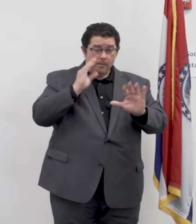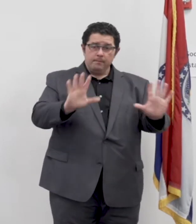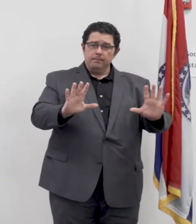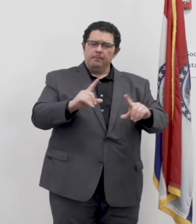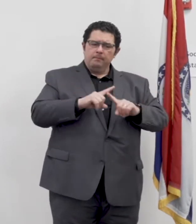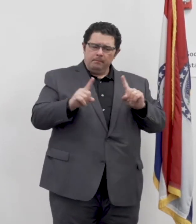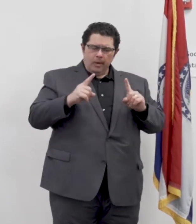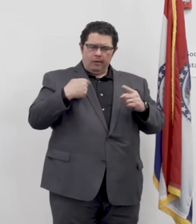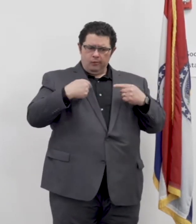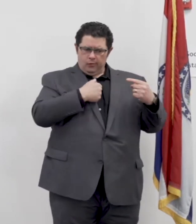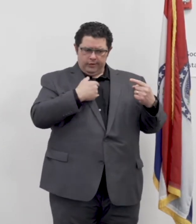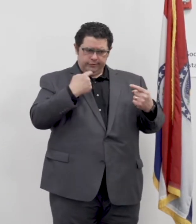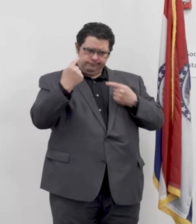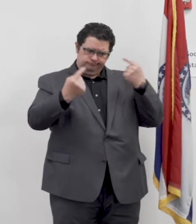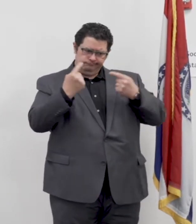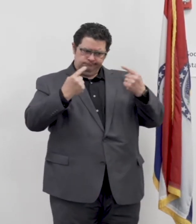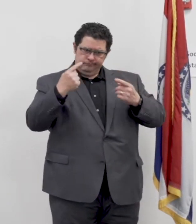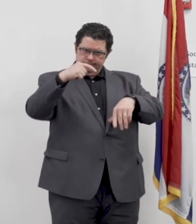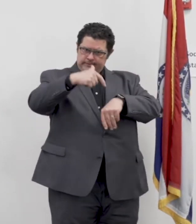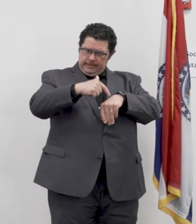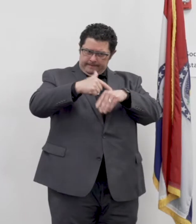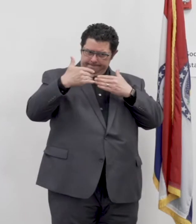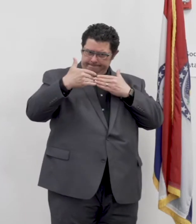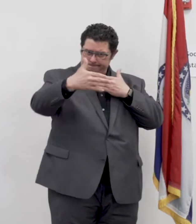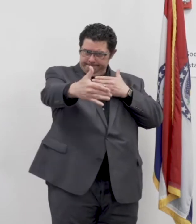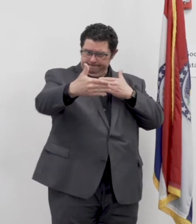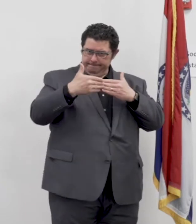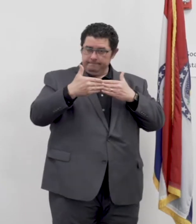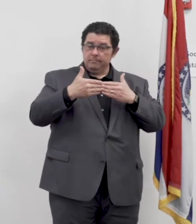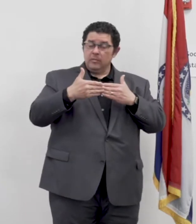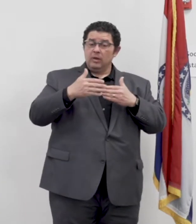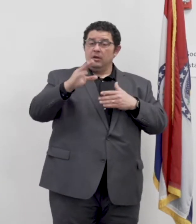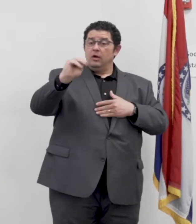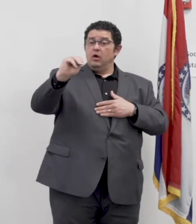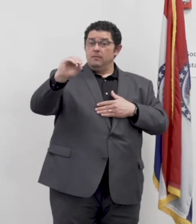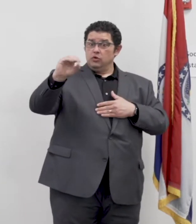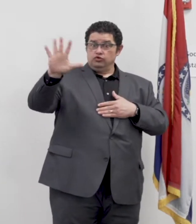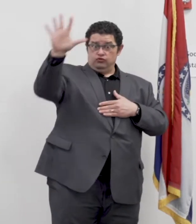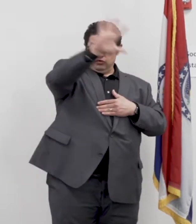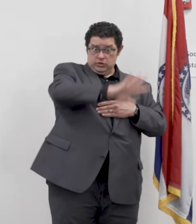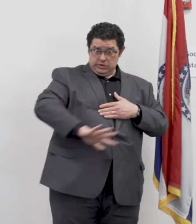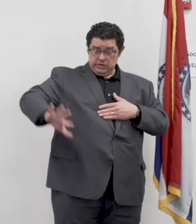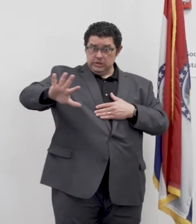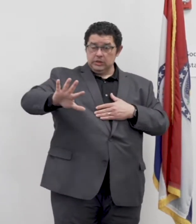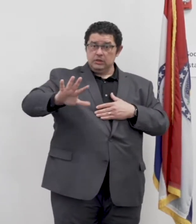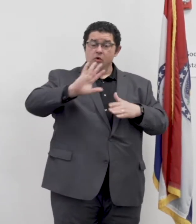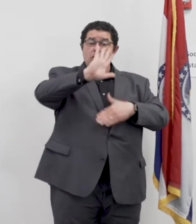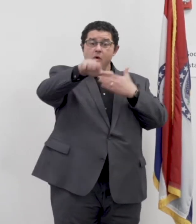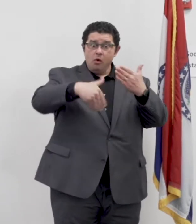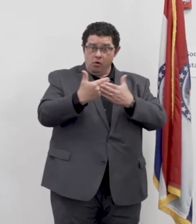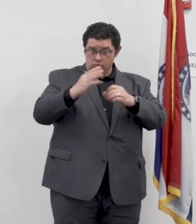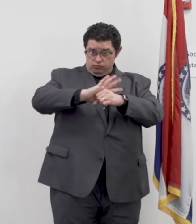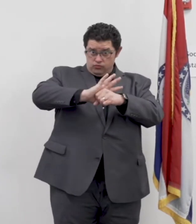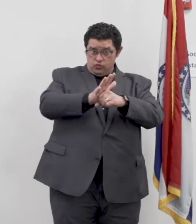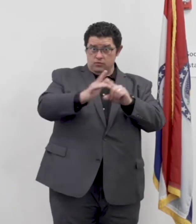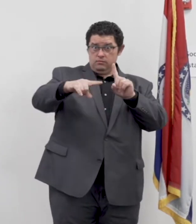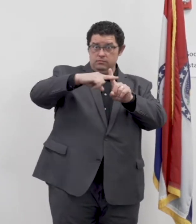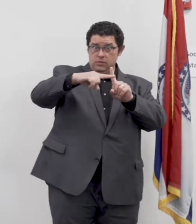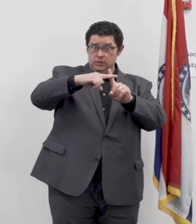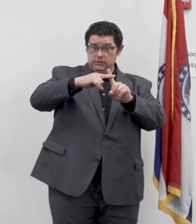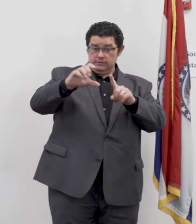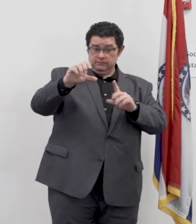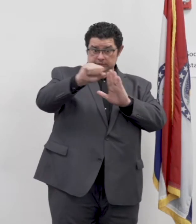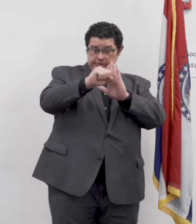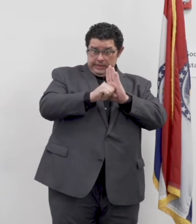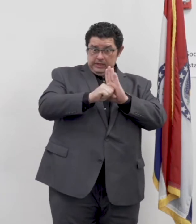right now. St. Louis County has over 40% of the positive COVID-19 cases in the state. We